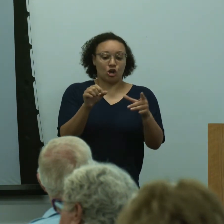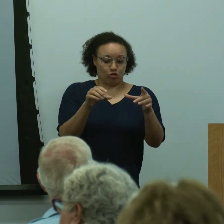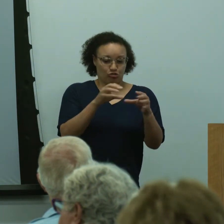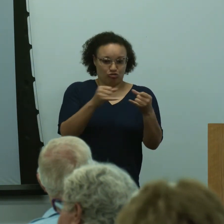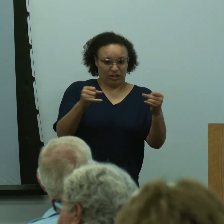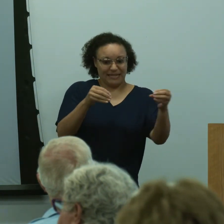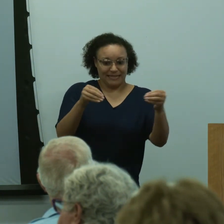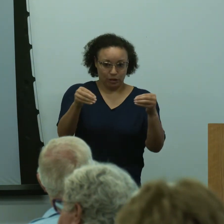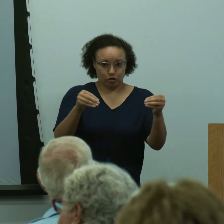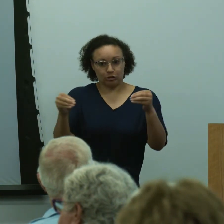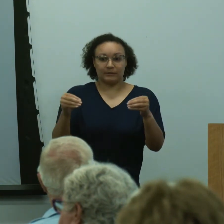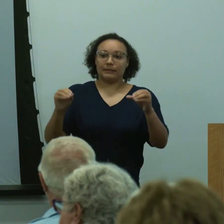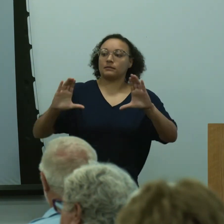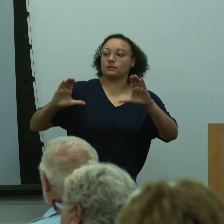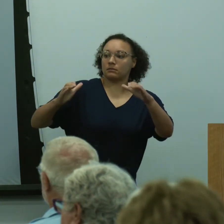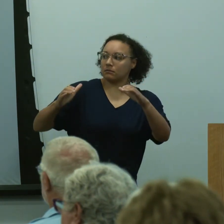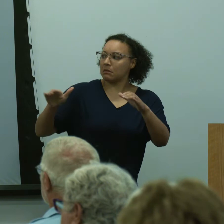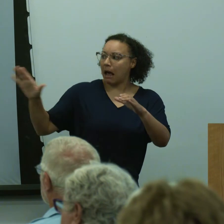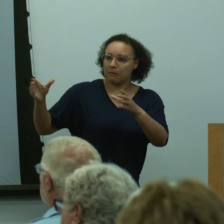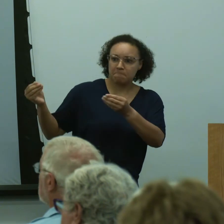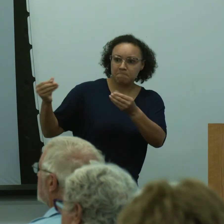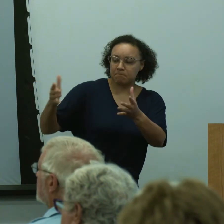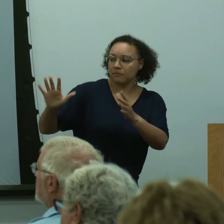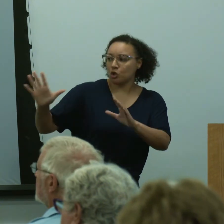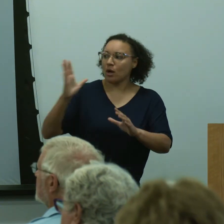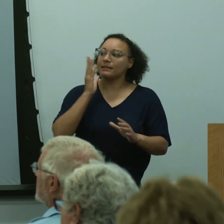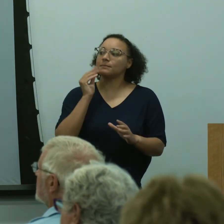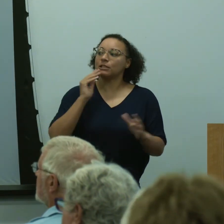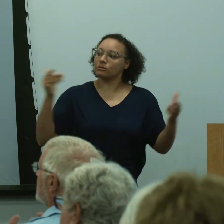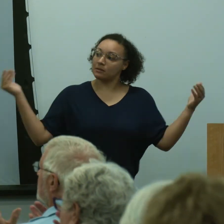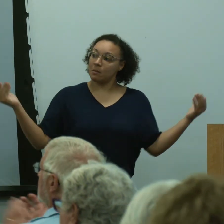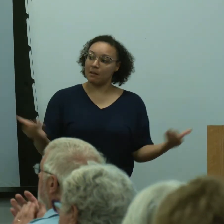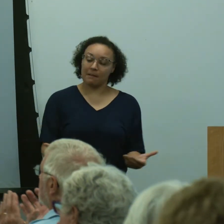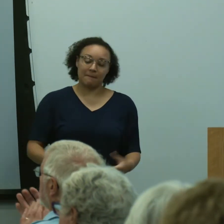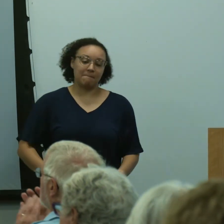about his experience. Please welcome Tom.